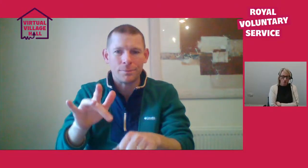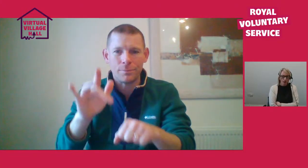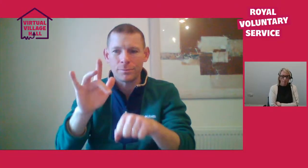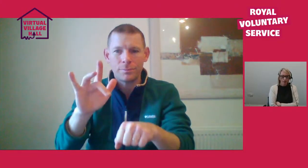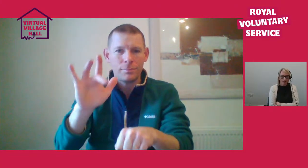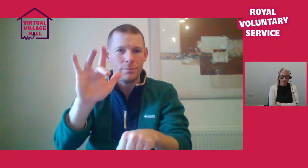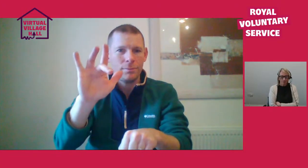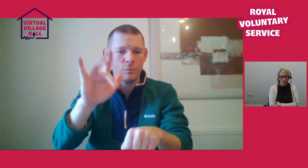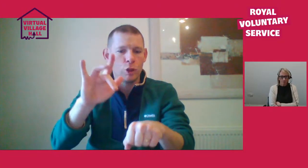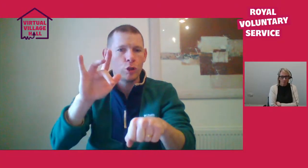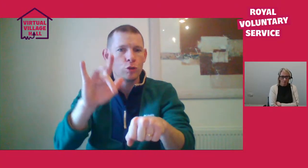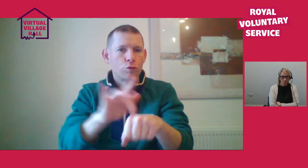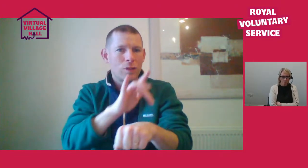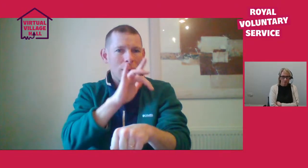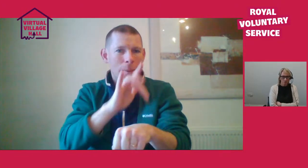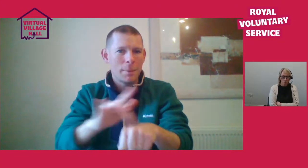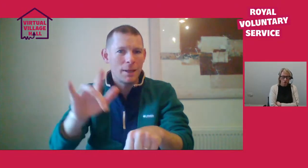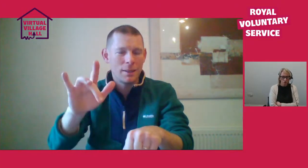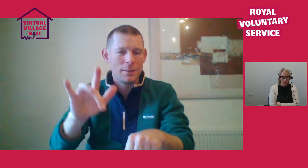And drama.